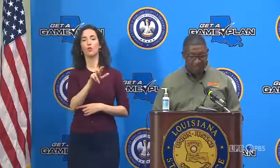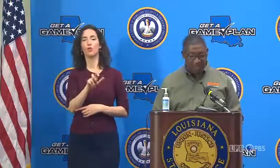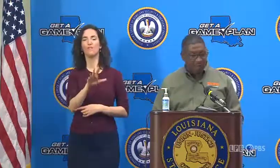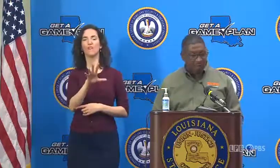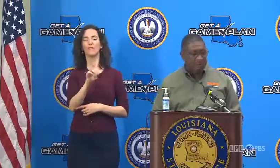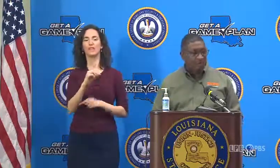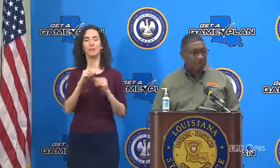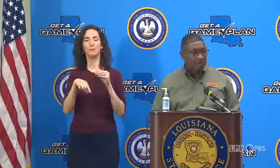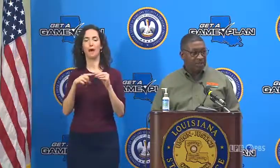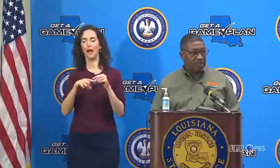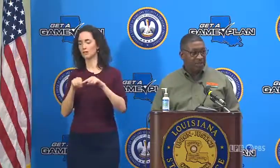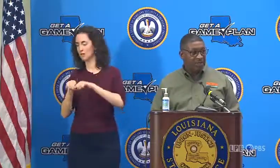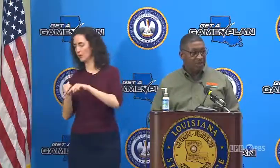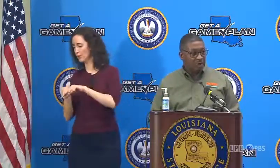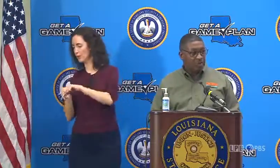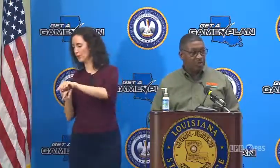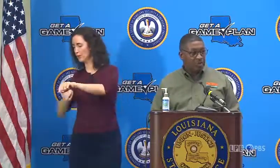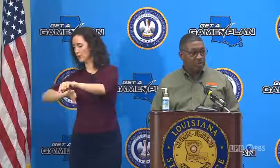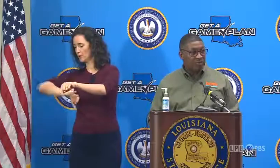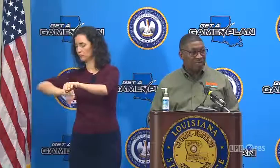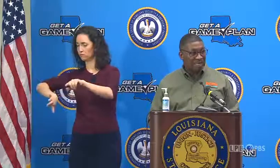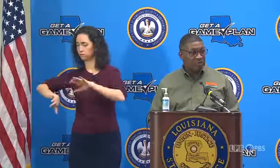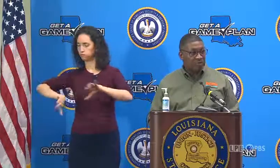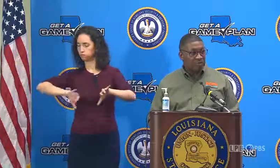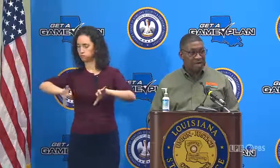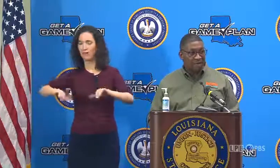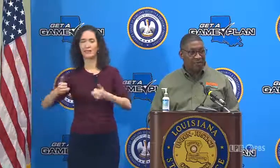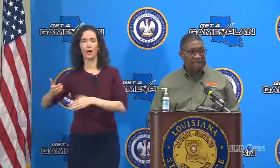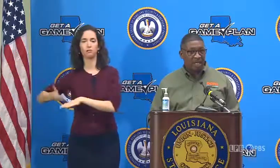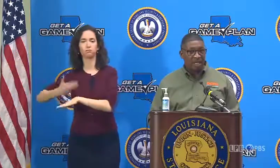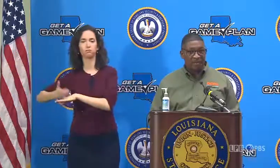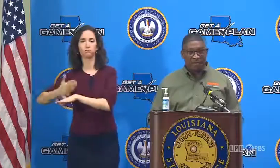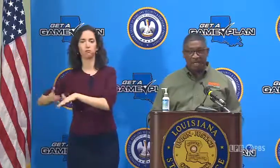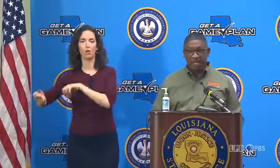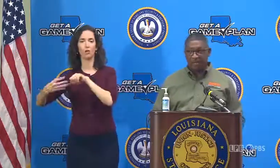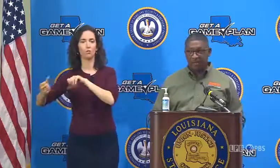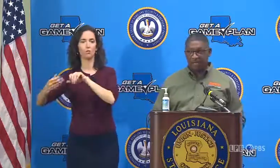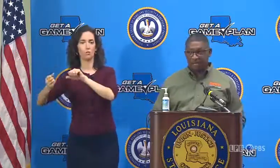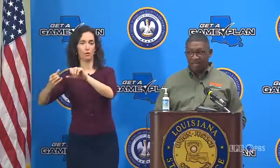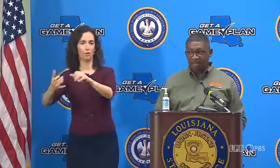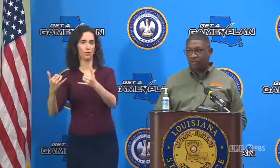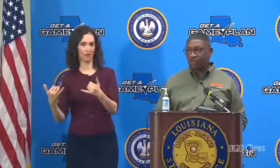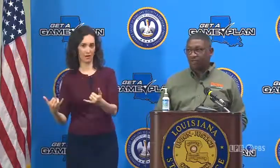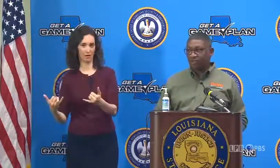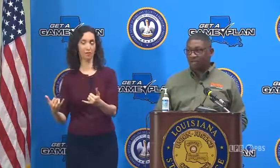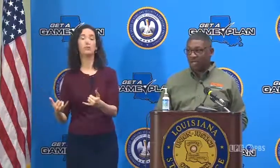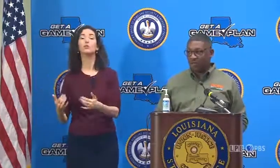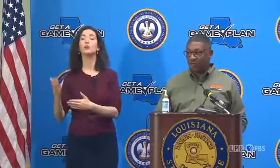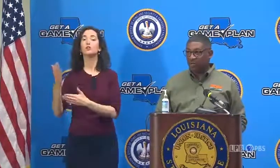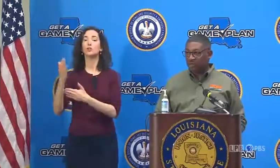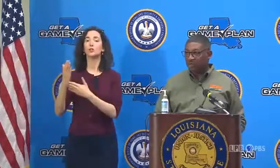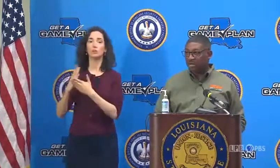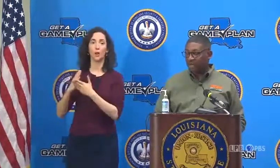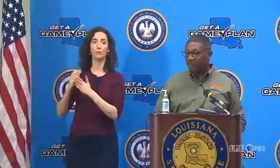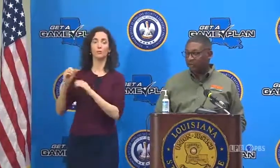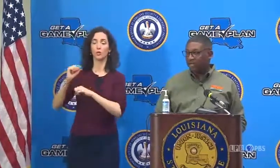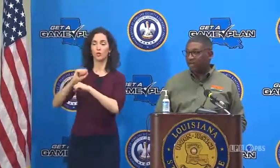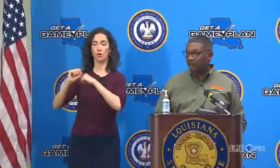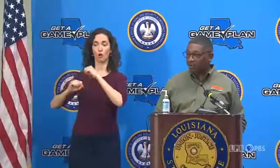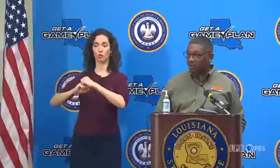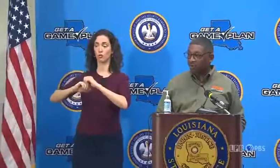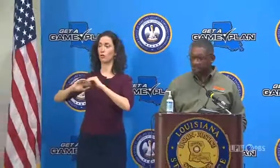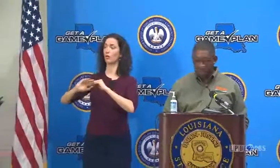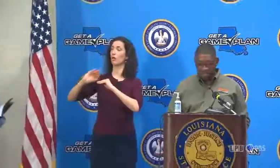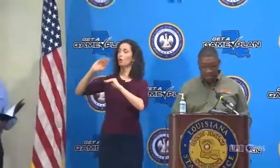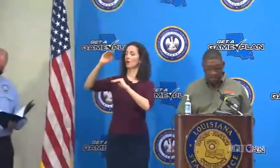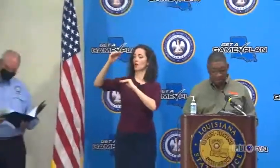miles of road that has been cleared of all debris related to Ida, and that includes elevated structures that we know are not going to have